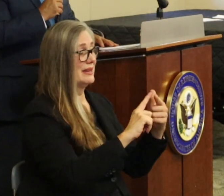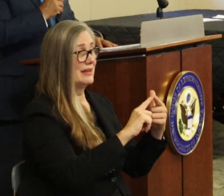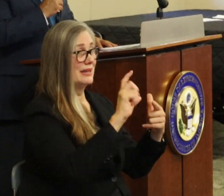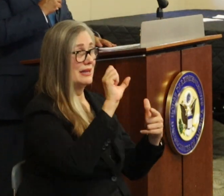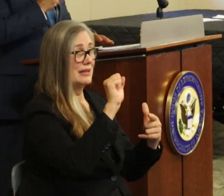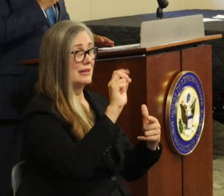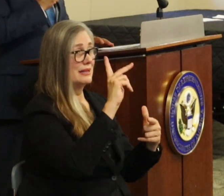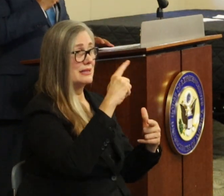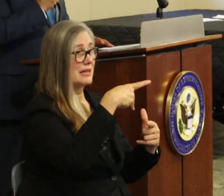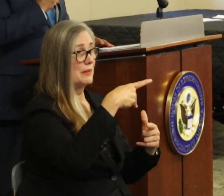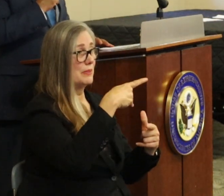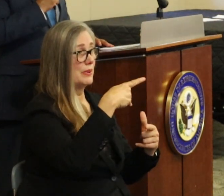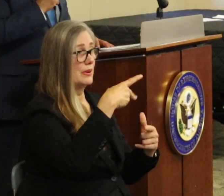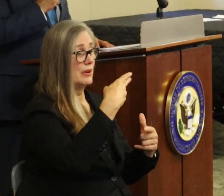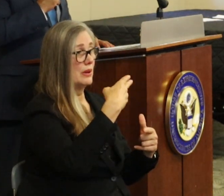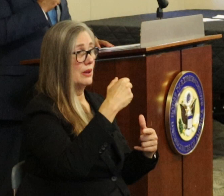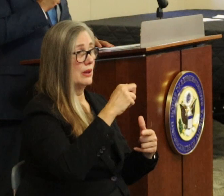Harper.